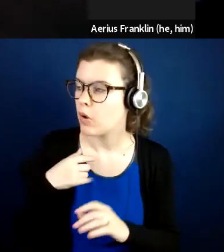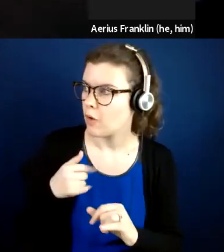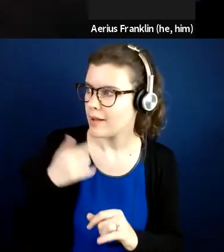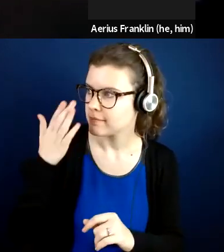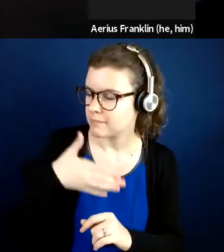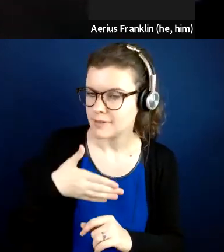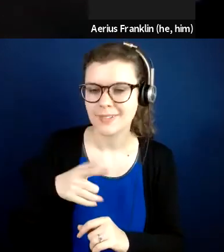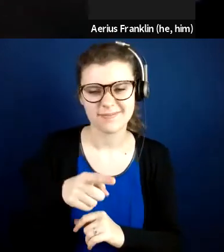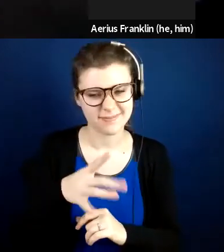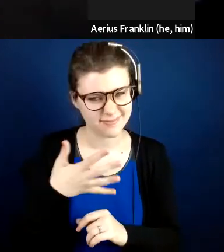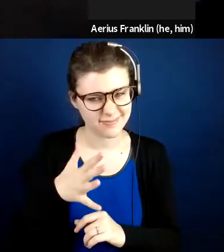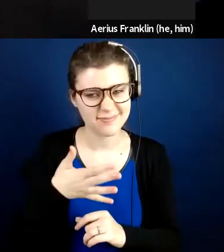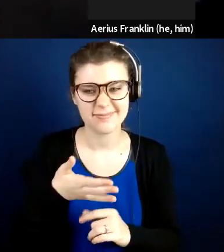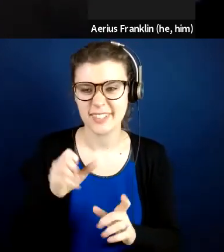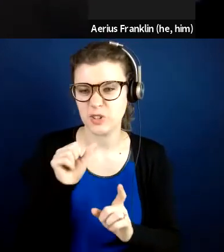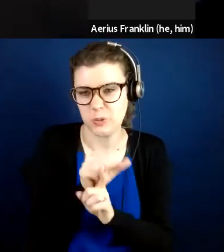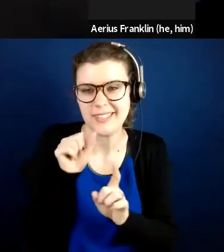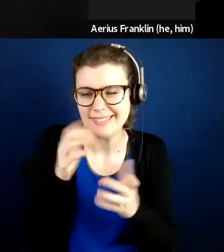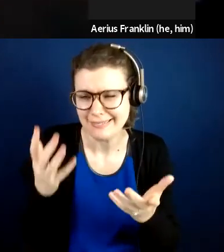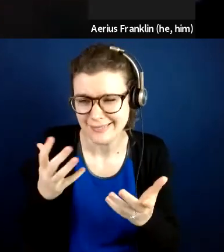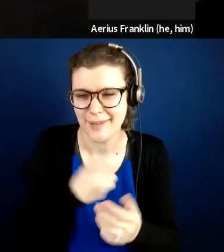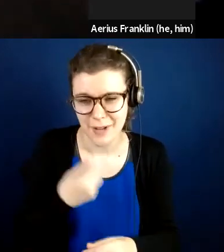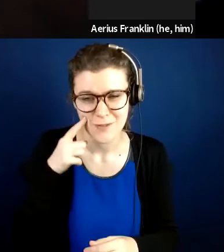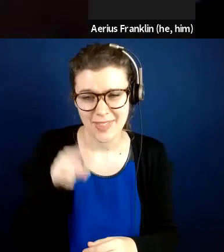this is pretty tricky. So I'm sorry for this one, guys.